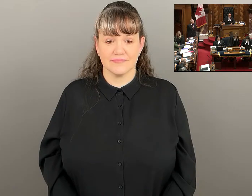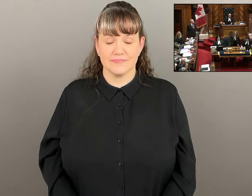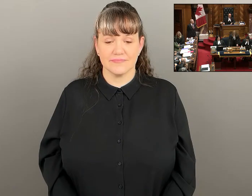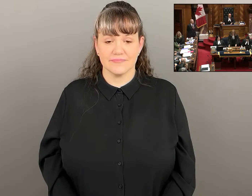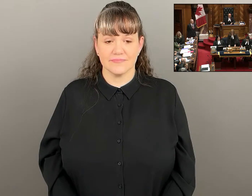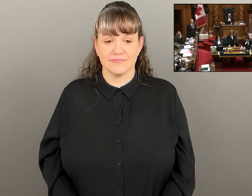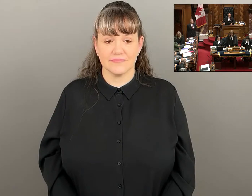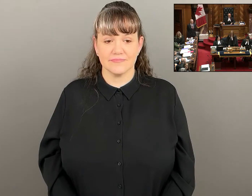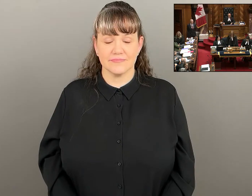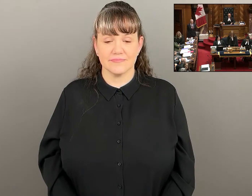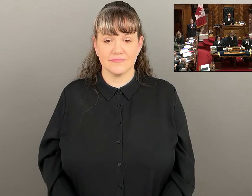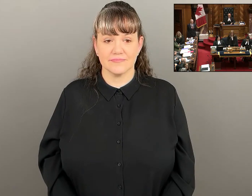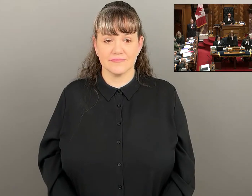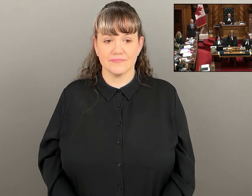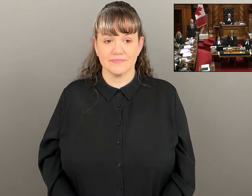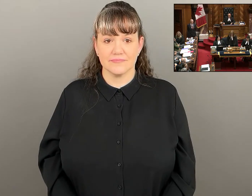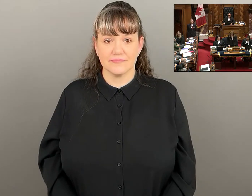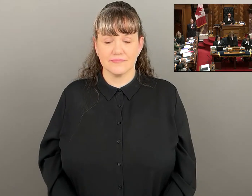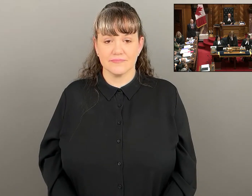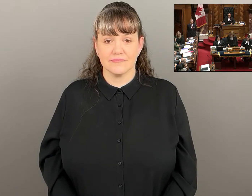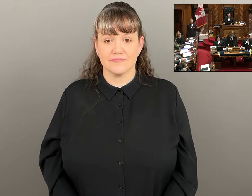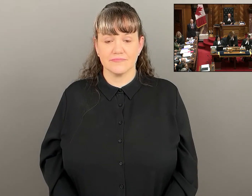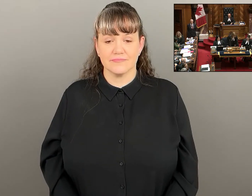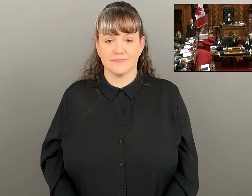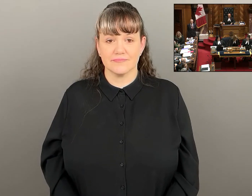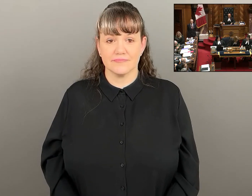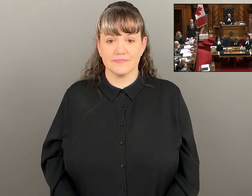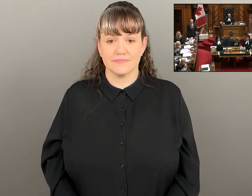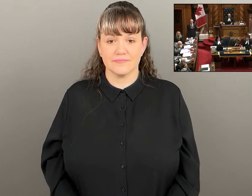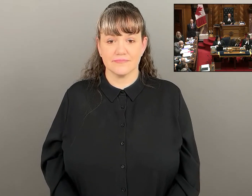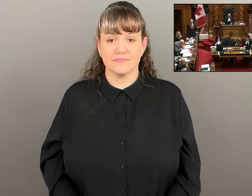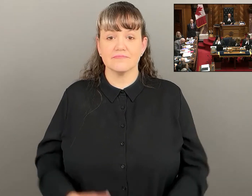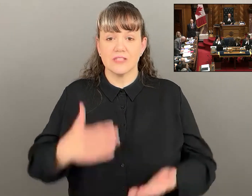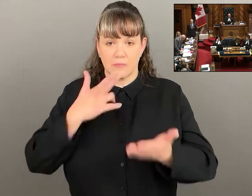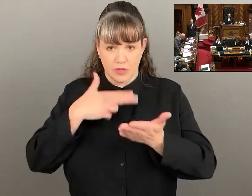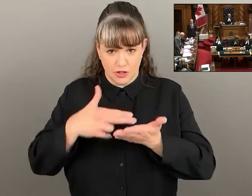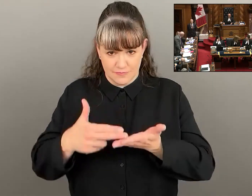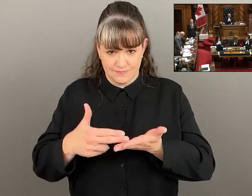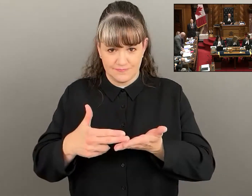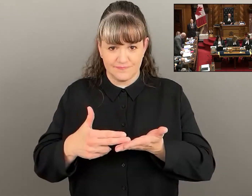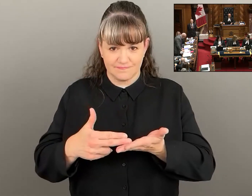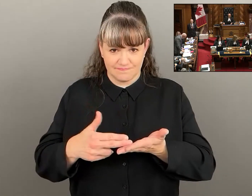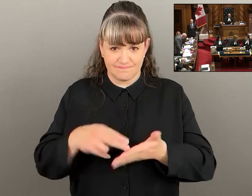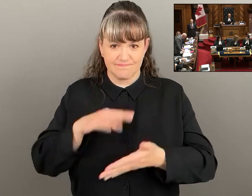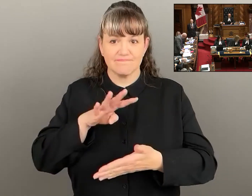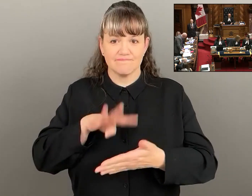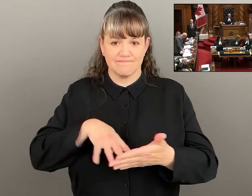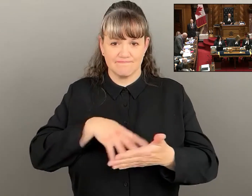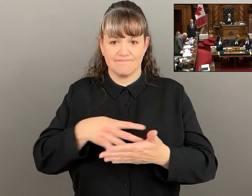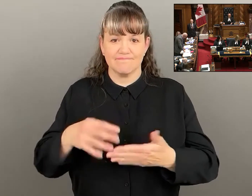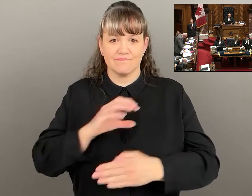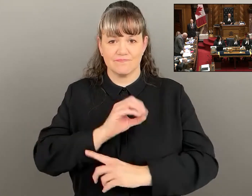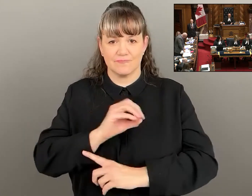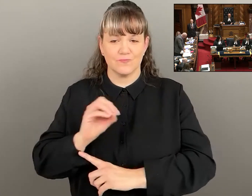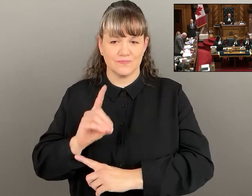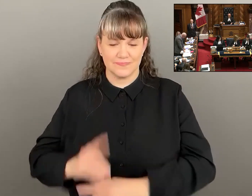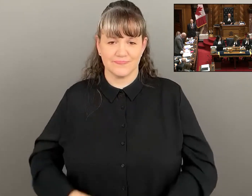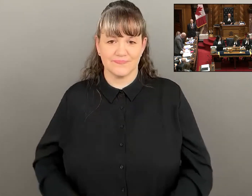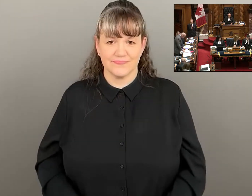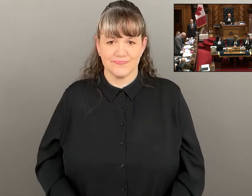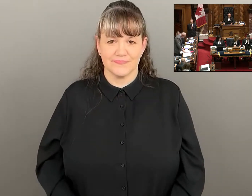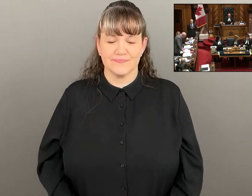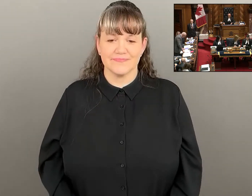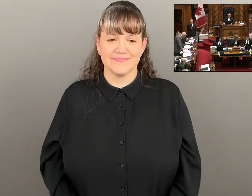Madam Clerk. Orders of the day. Government House Leader. Thank you, Honourable Speaker. In